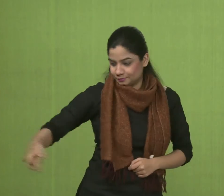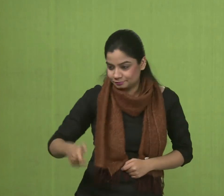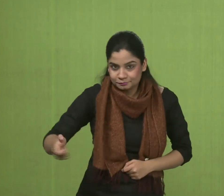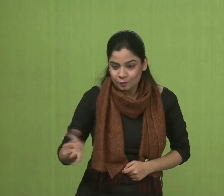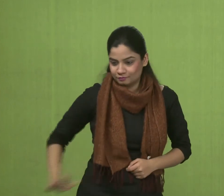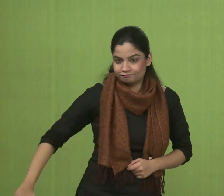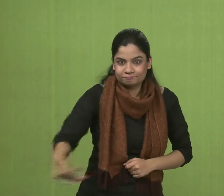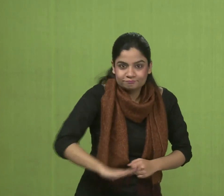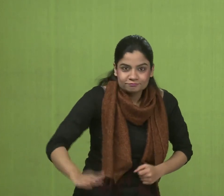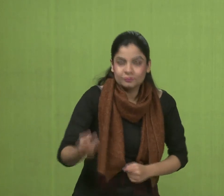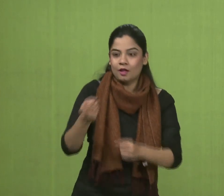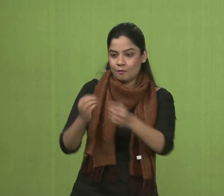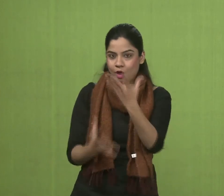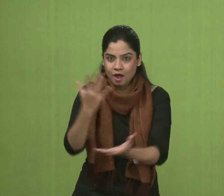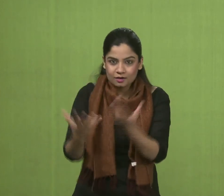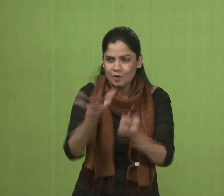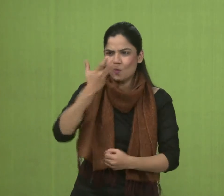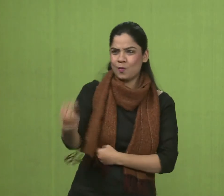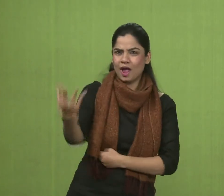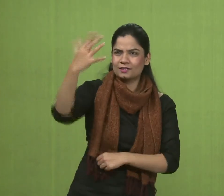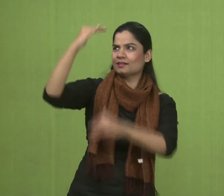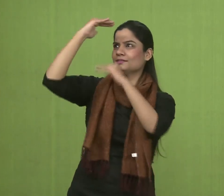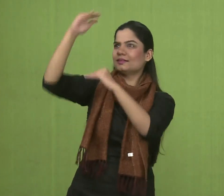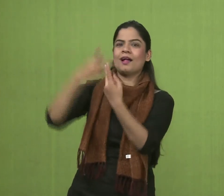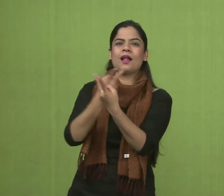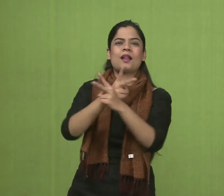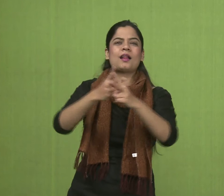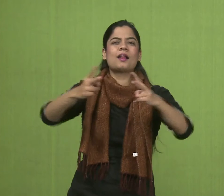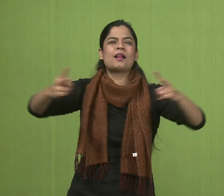Different places where water is stored is also provision of water.